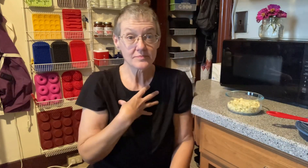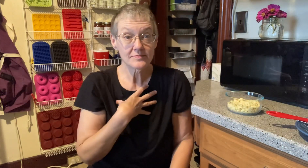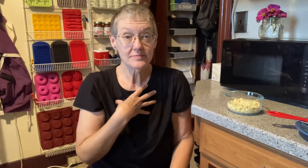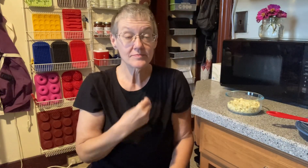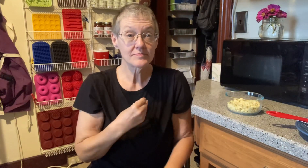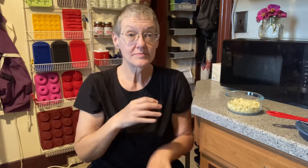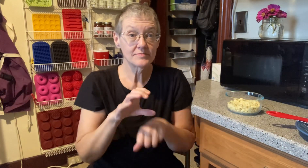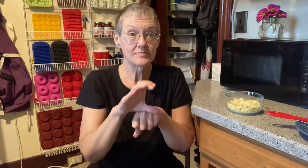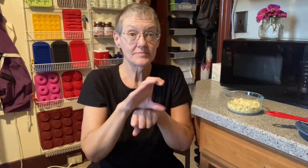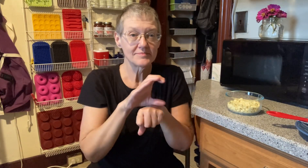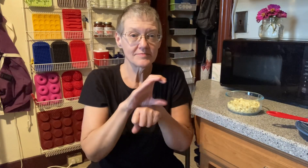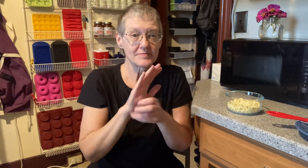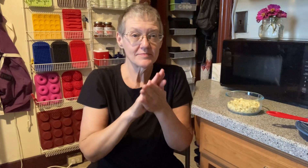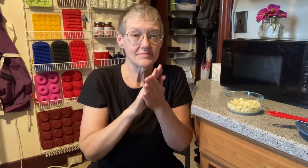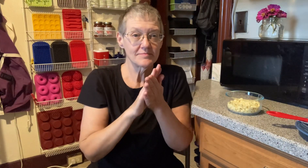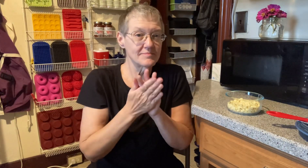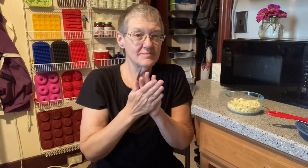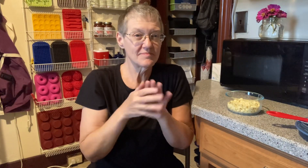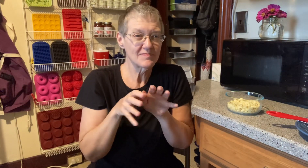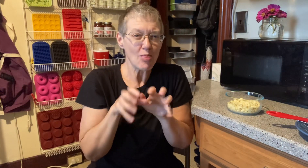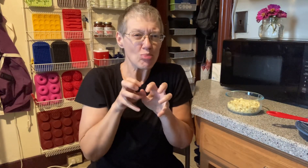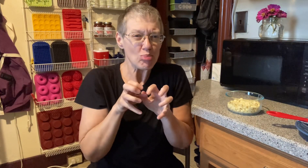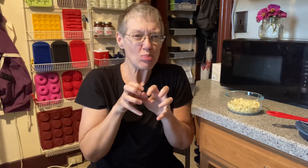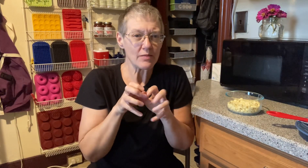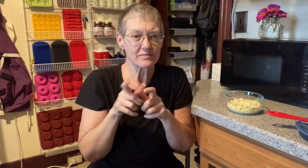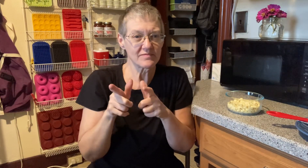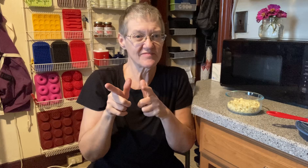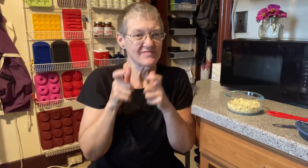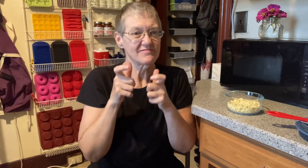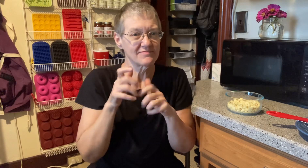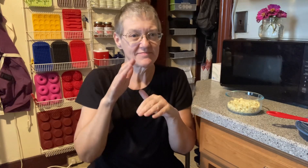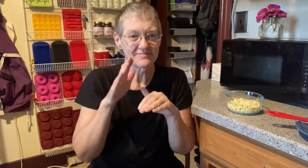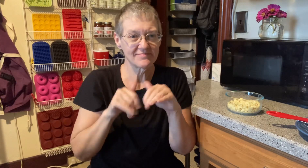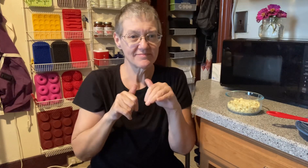Now white chocolate can seize up easier than the milk chocolate.